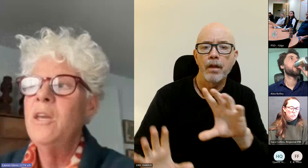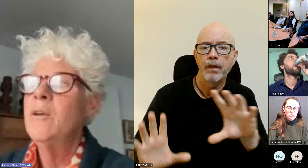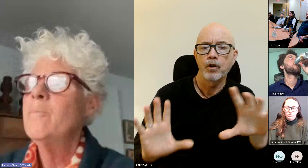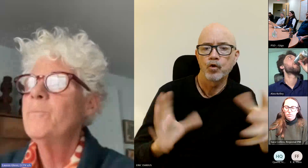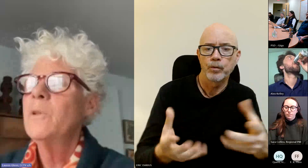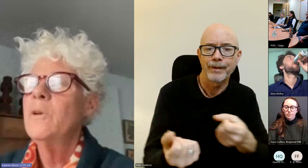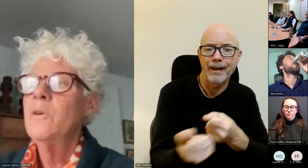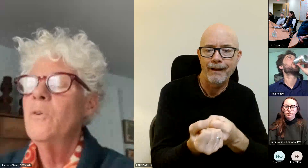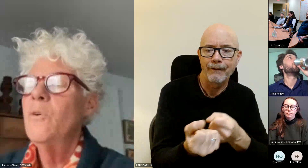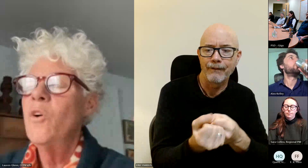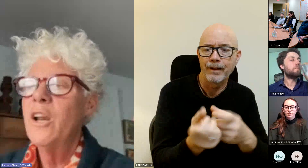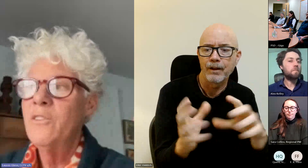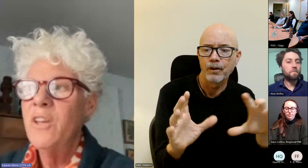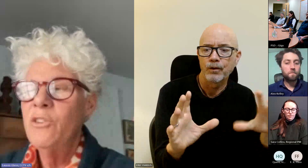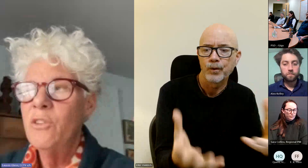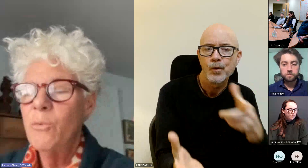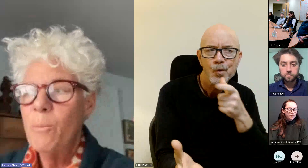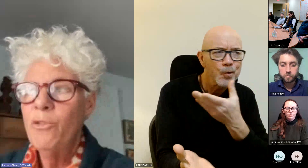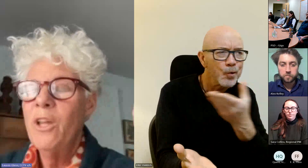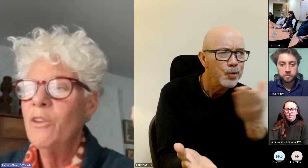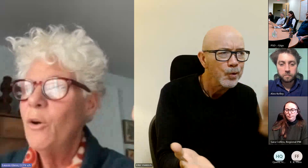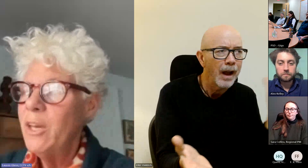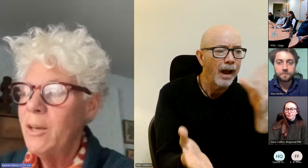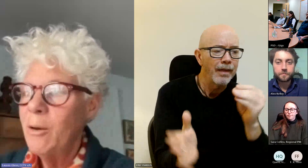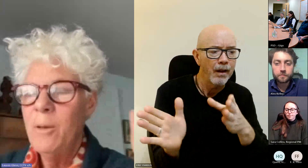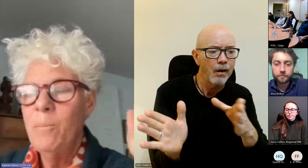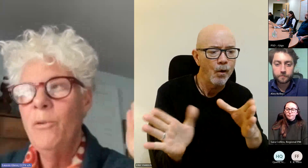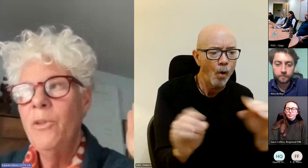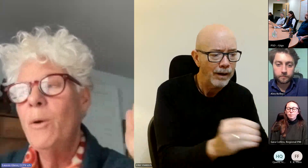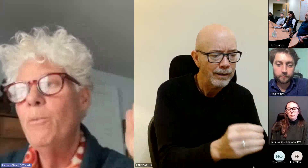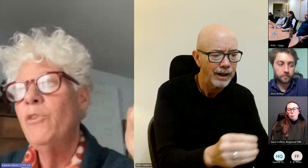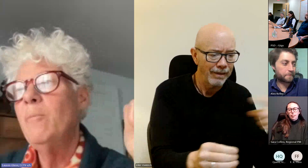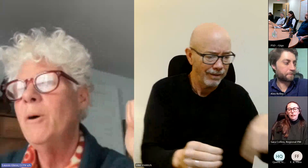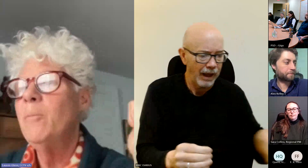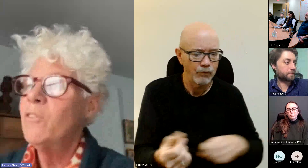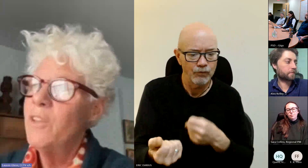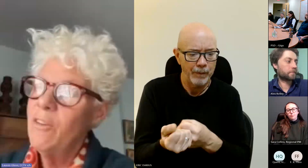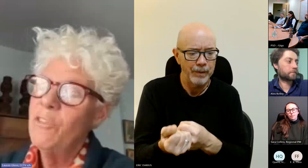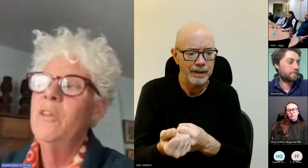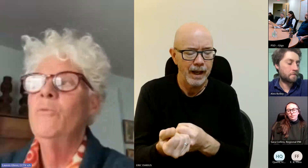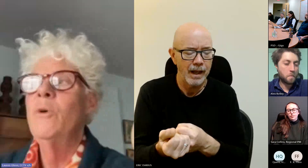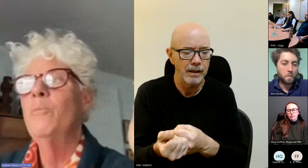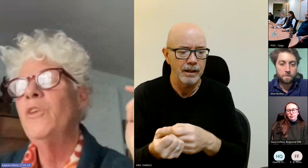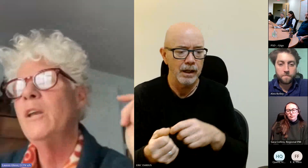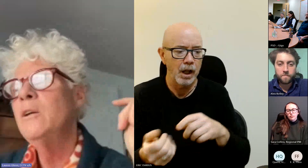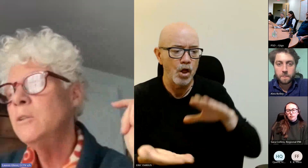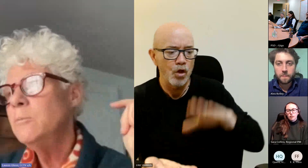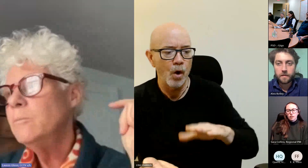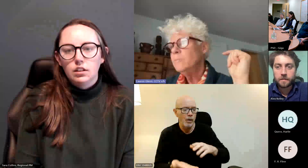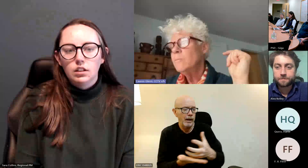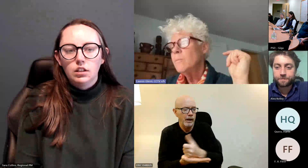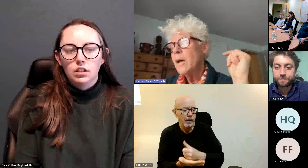groups, the organizations that represent low-income people, that represent public safety, that